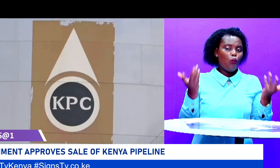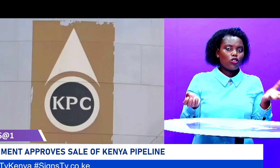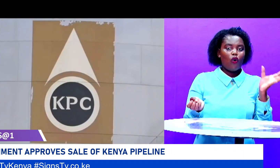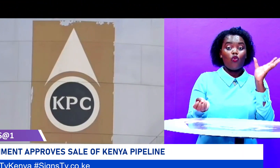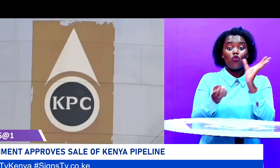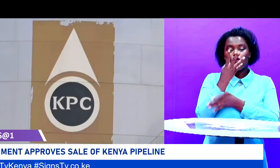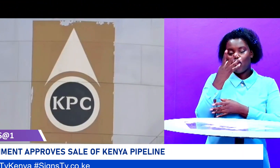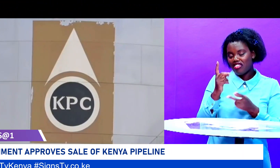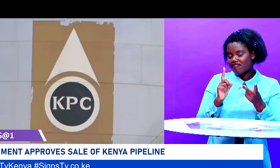growth,